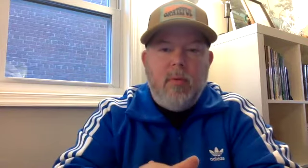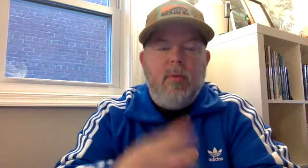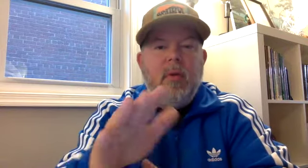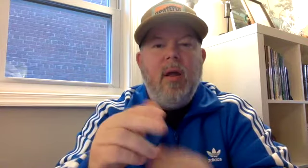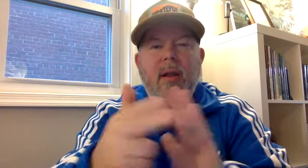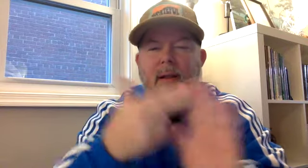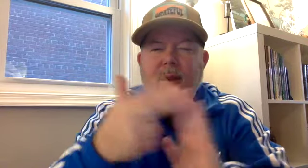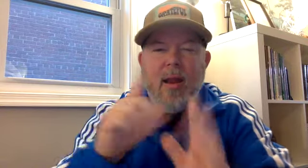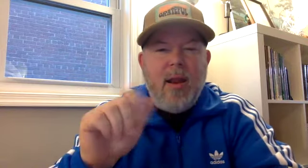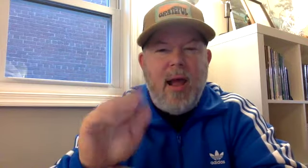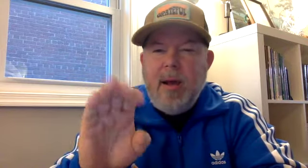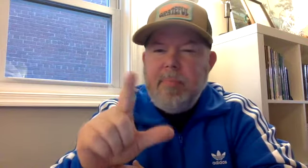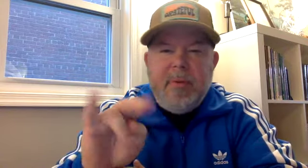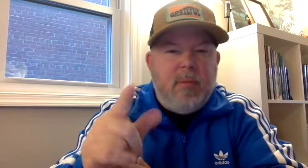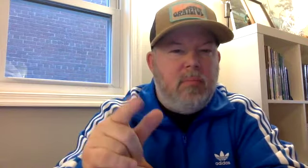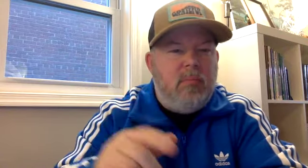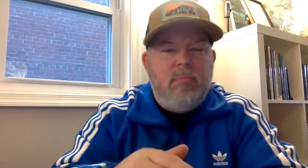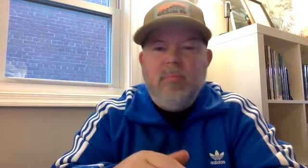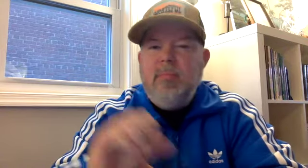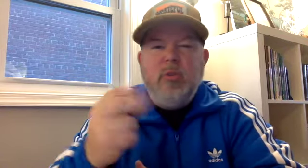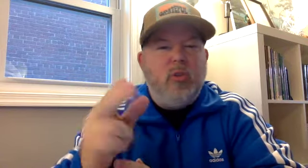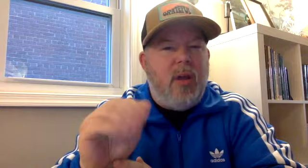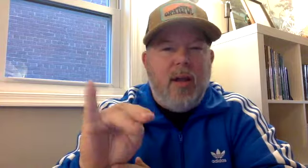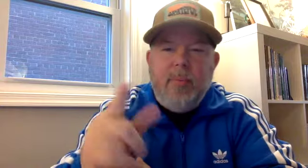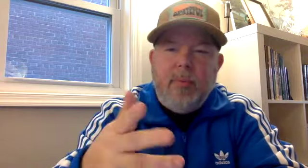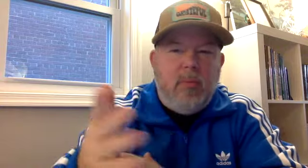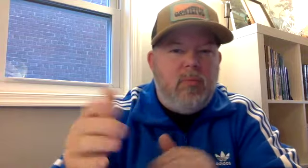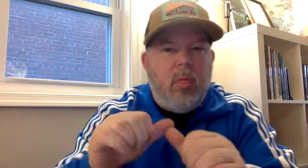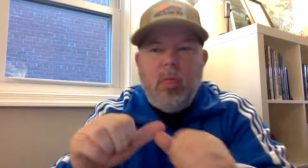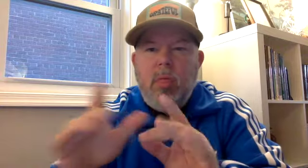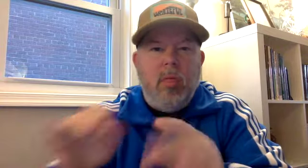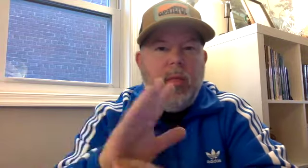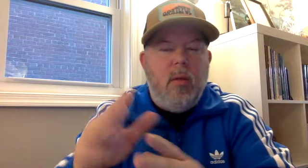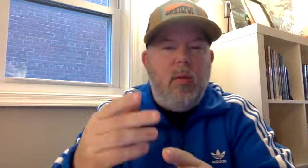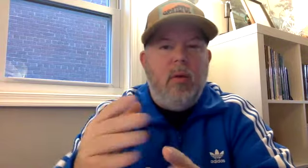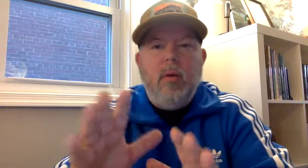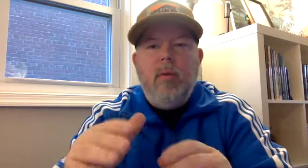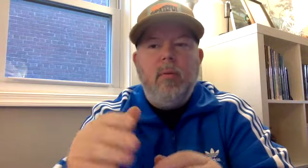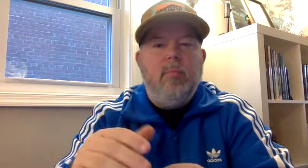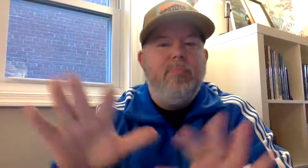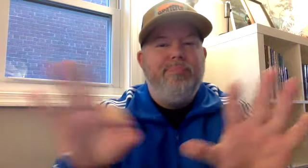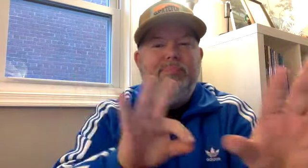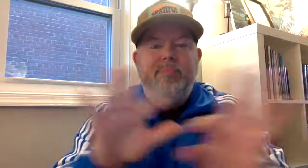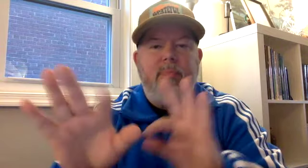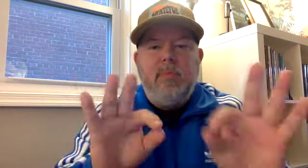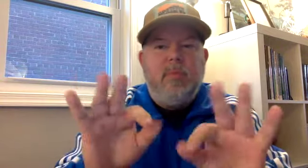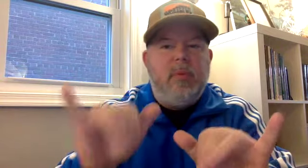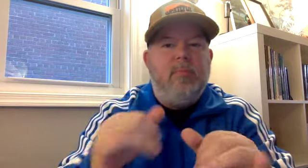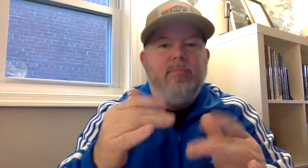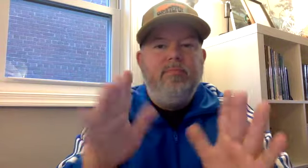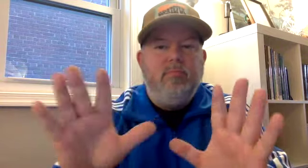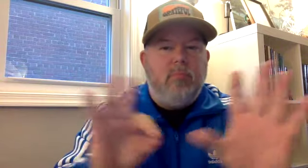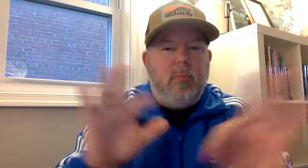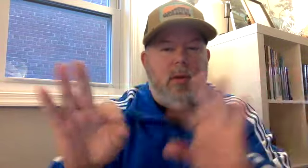over, Charlie. And I wonder why these men, and they're mostly men, think they can stand on the world stage